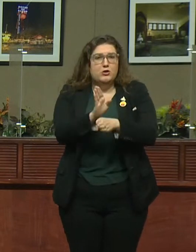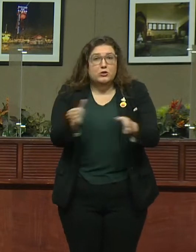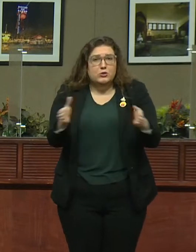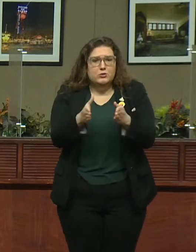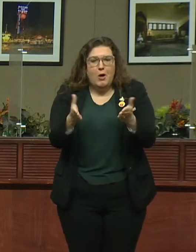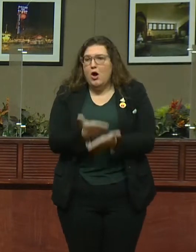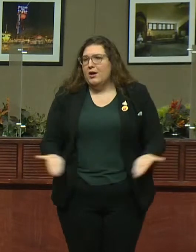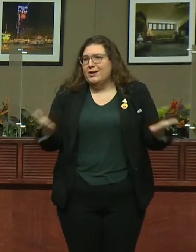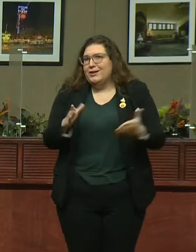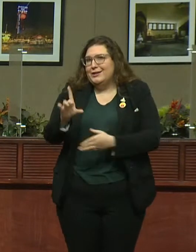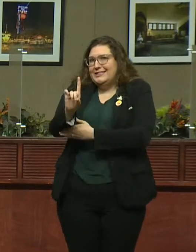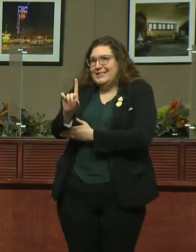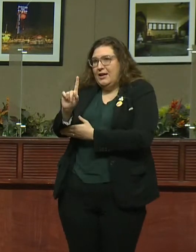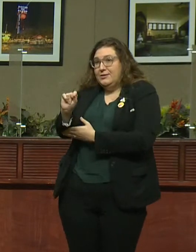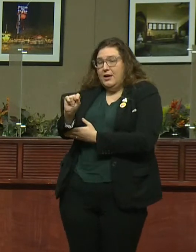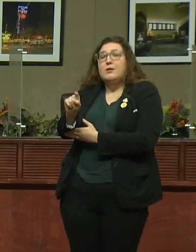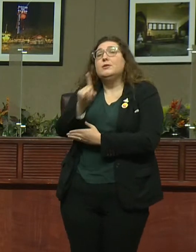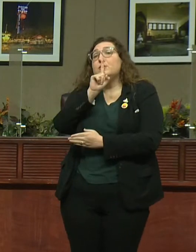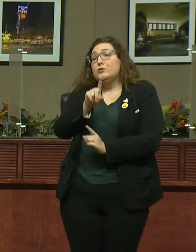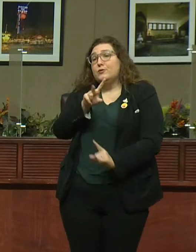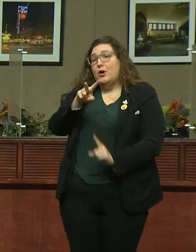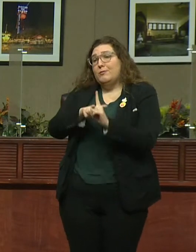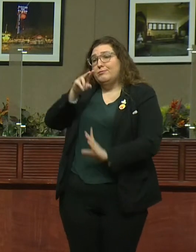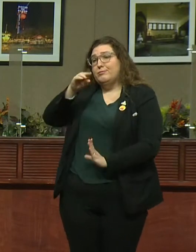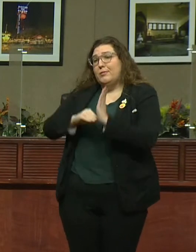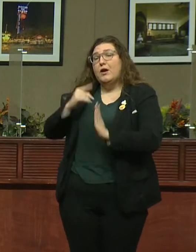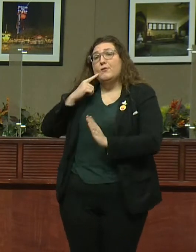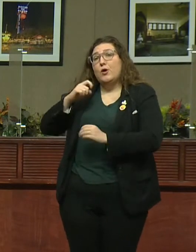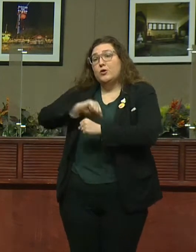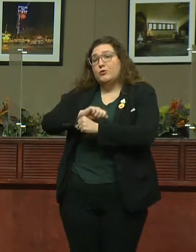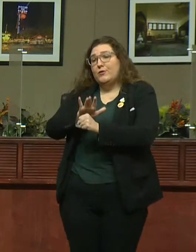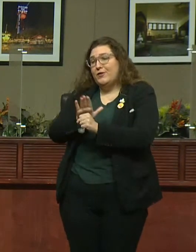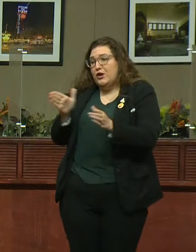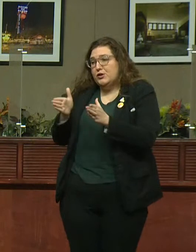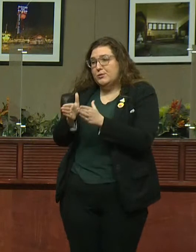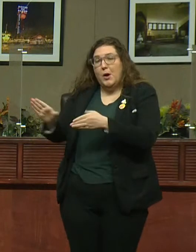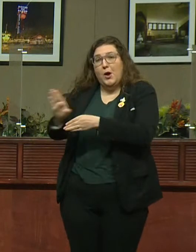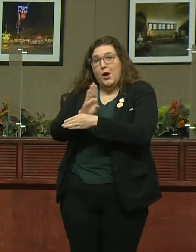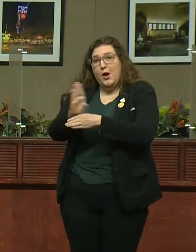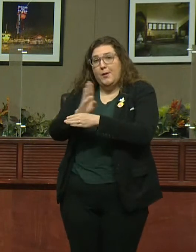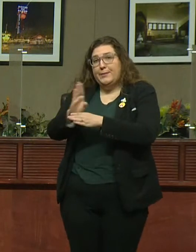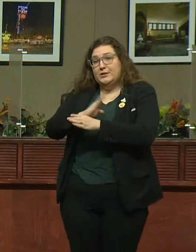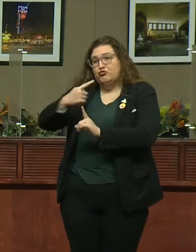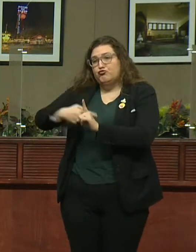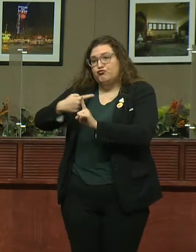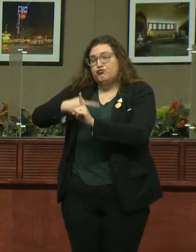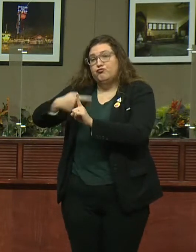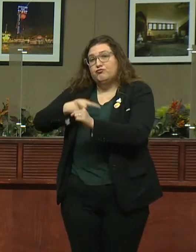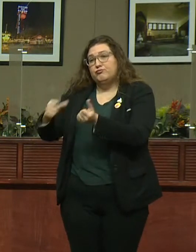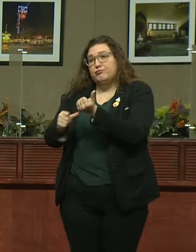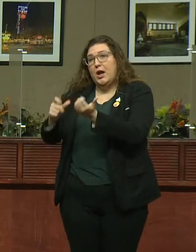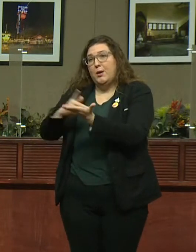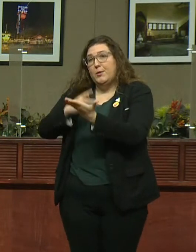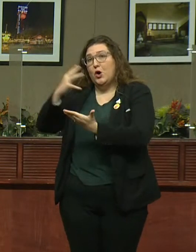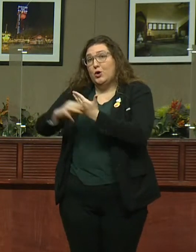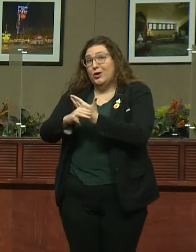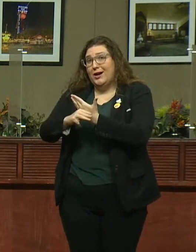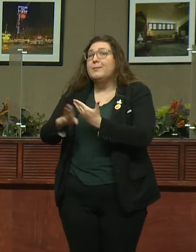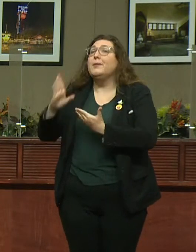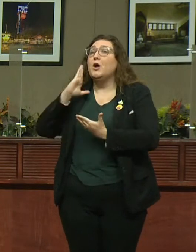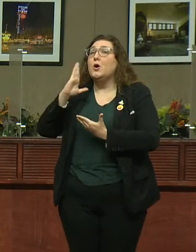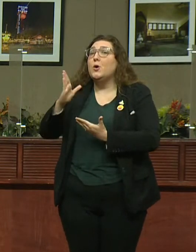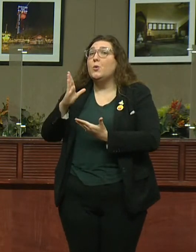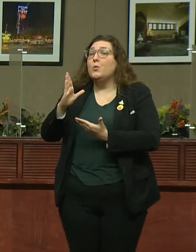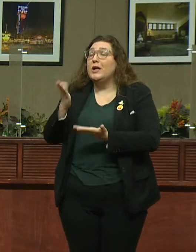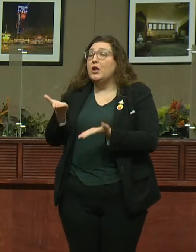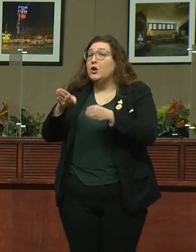downtown CRA that applications for the COVID-19 Small Business Rental Assistance Program closes this Friday,